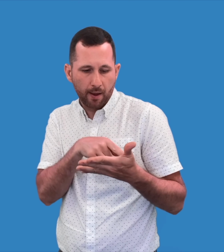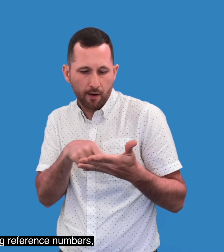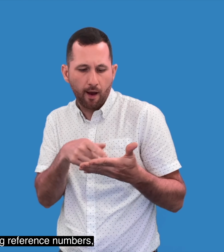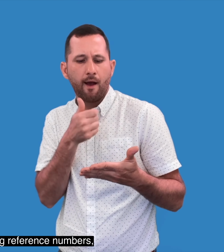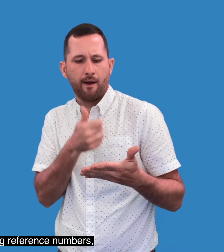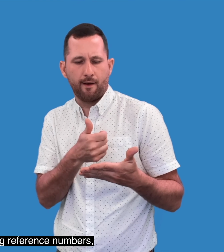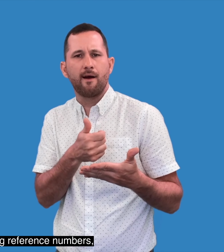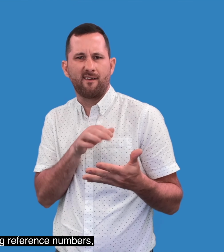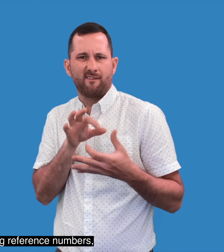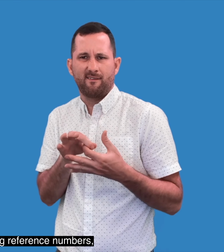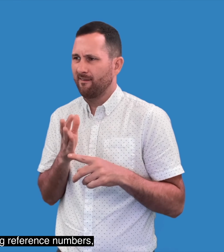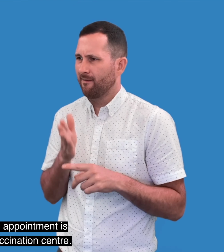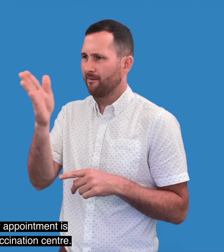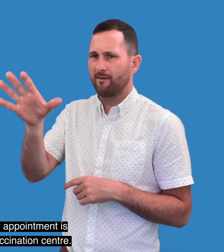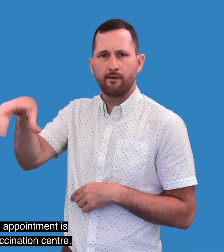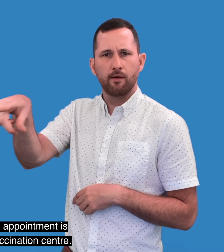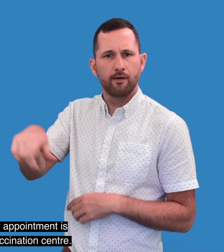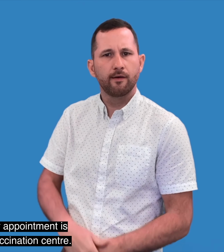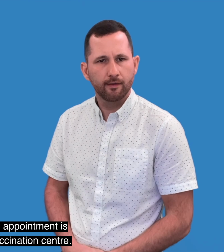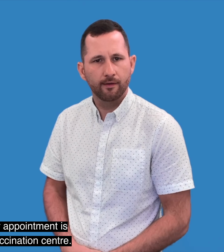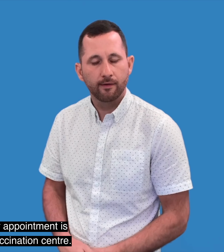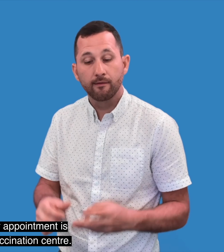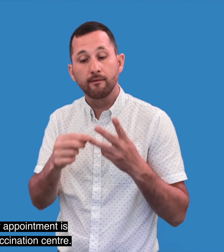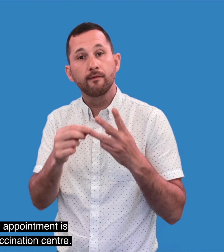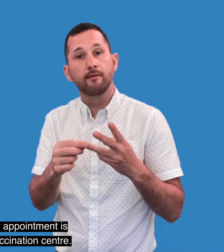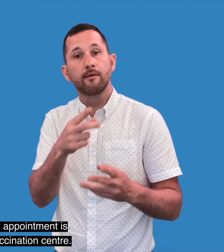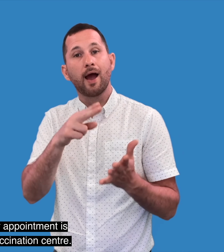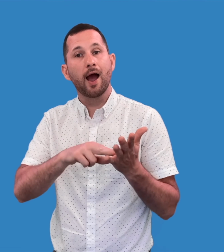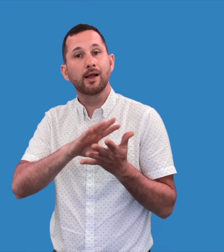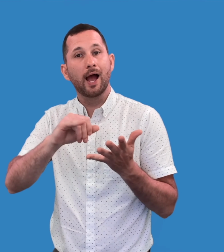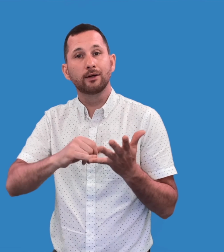your booking reference numbers if your appointment is at a vaccination centre,